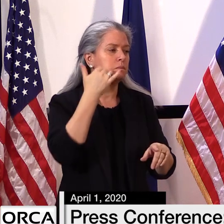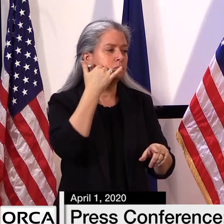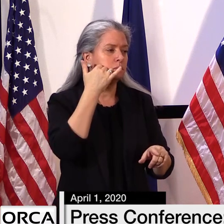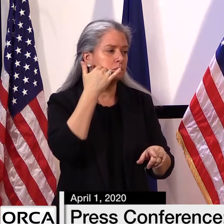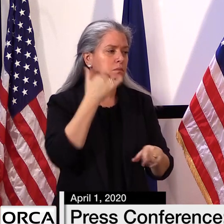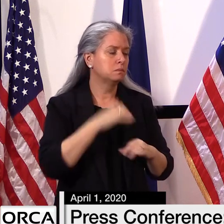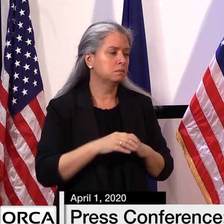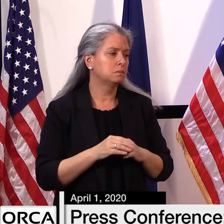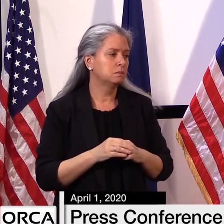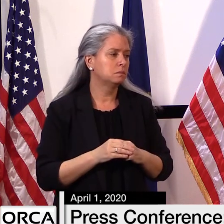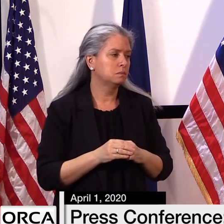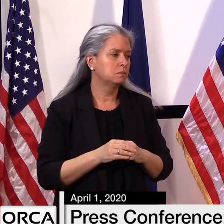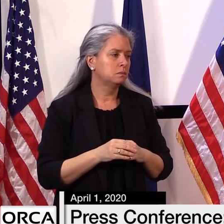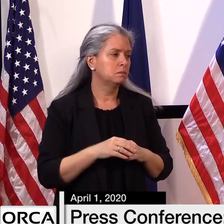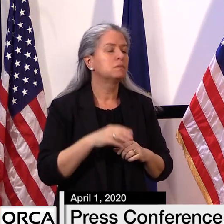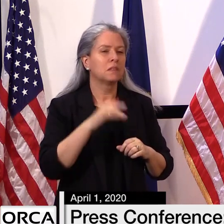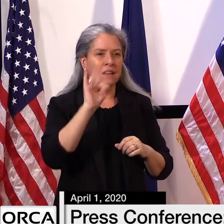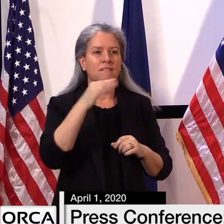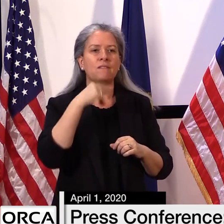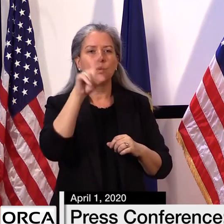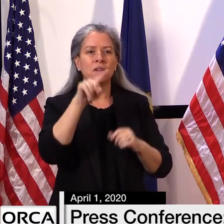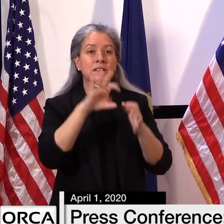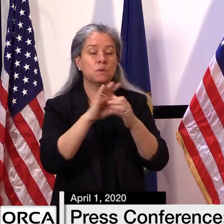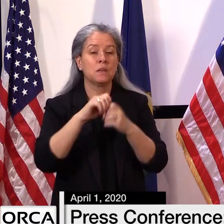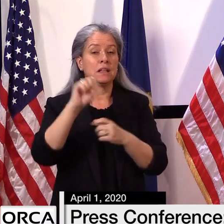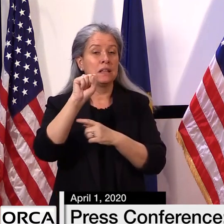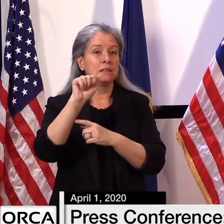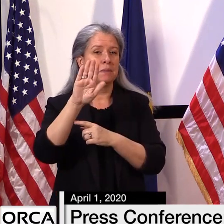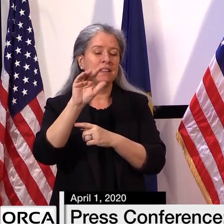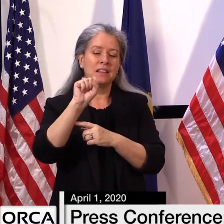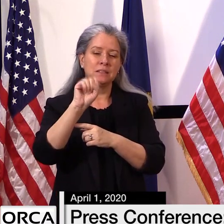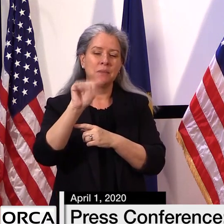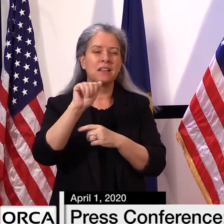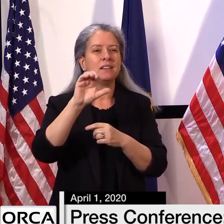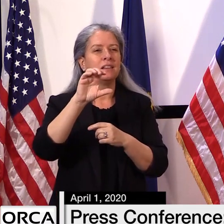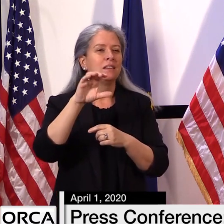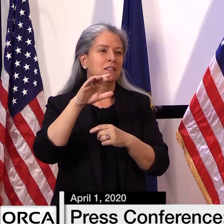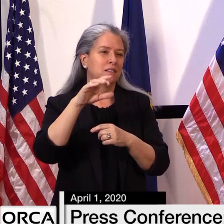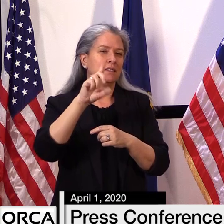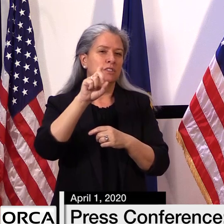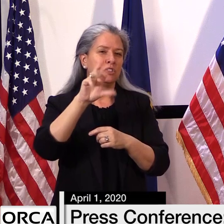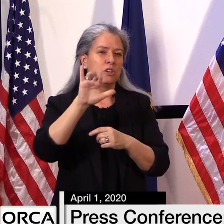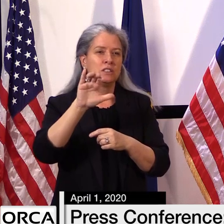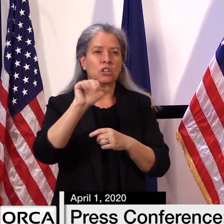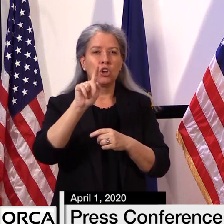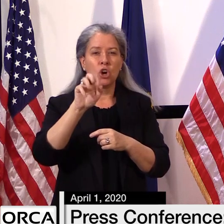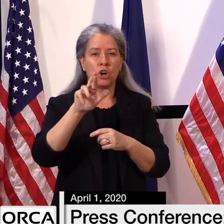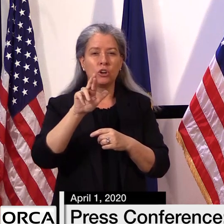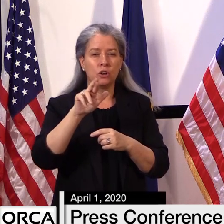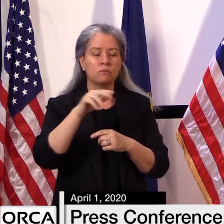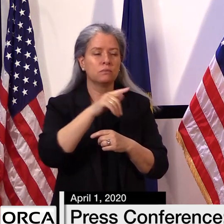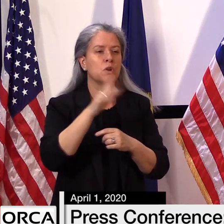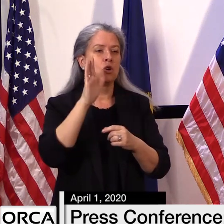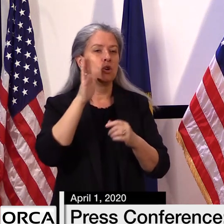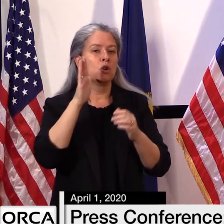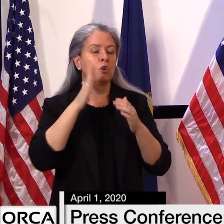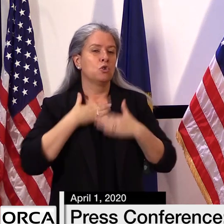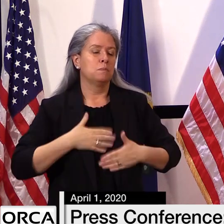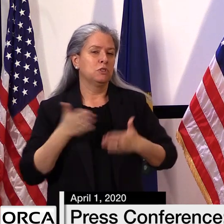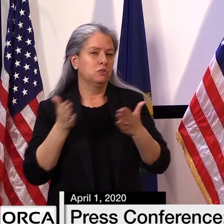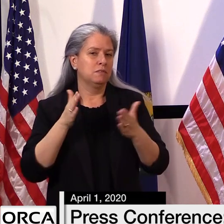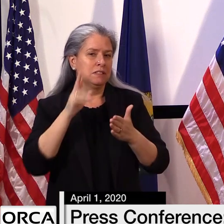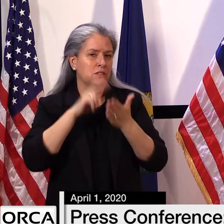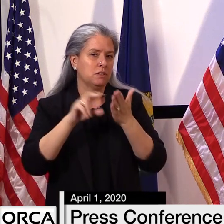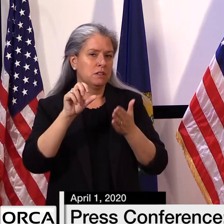questions in addition to the people in the room. We have the SBA District Director Darcy Carter, Human Services Secretary Mike